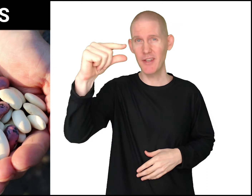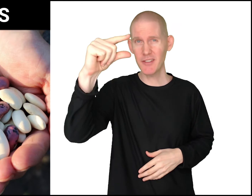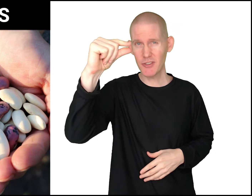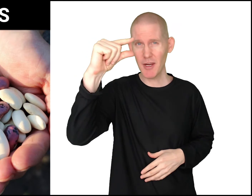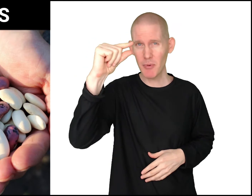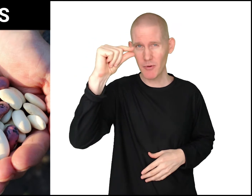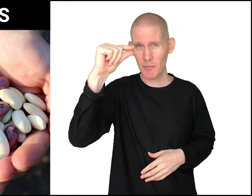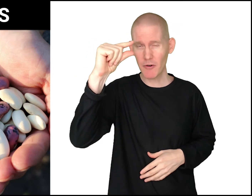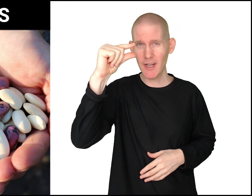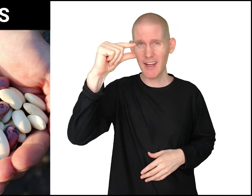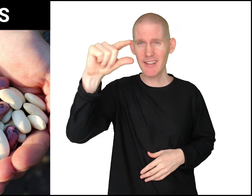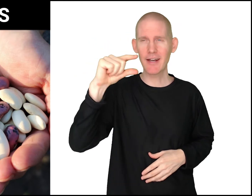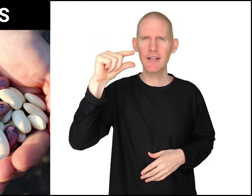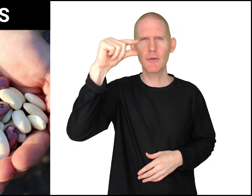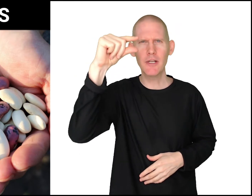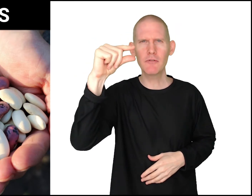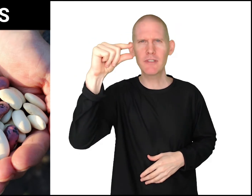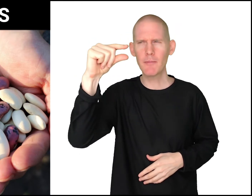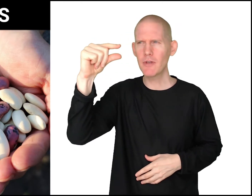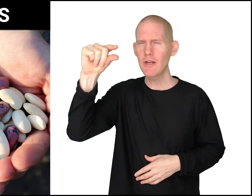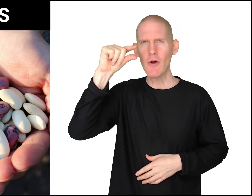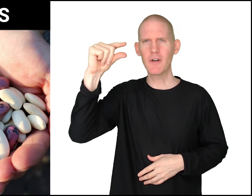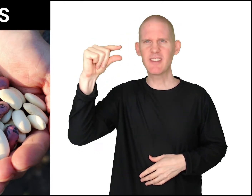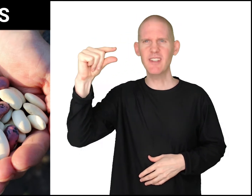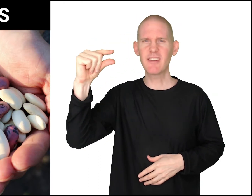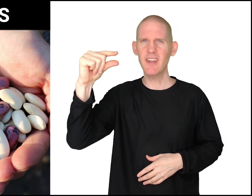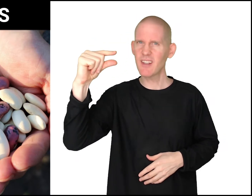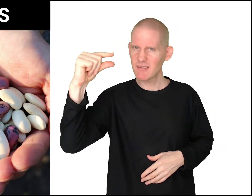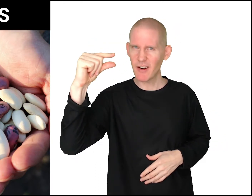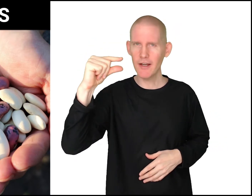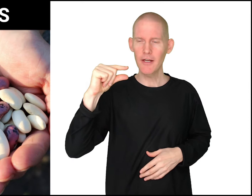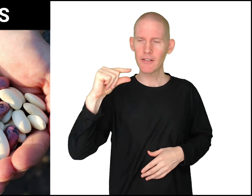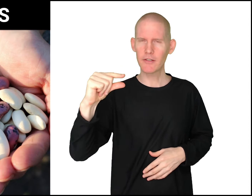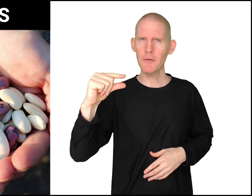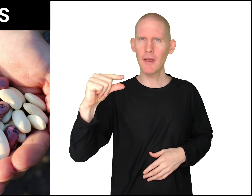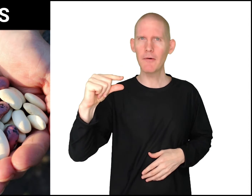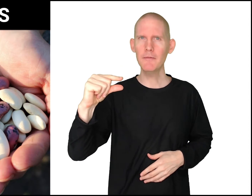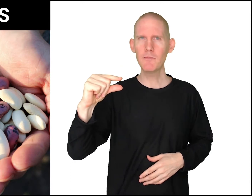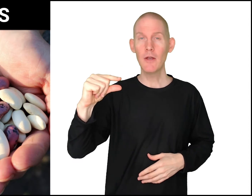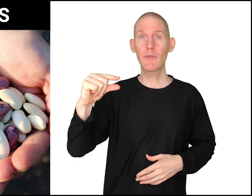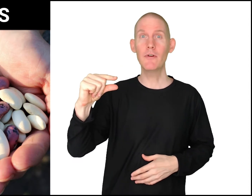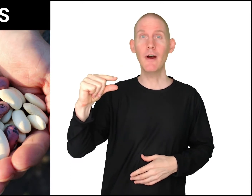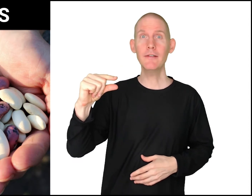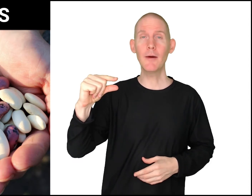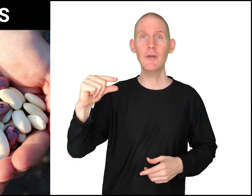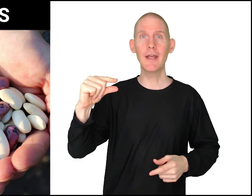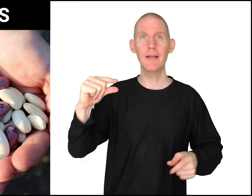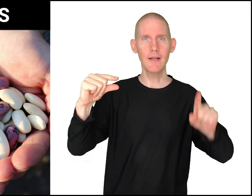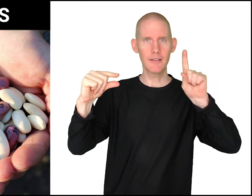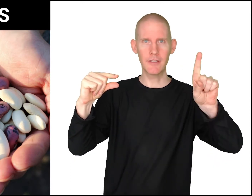this shape with my right hand, kind of like you're measuring something, or it's this thick, all right? Start with that one. With your non-dominant hand, stick